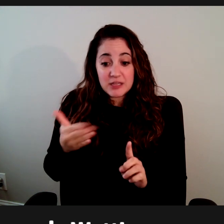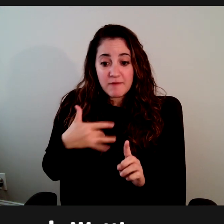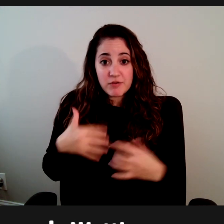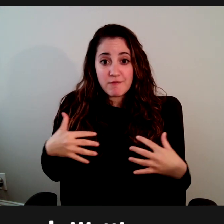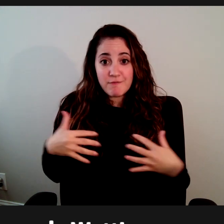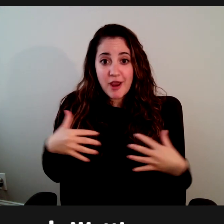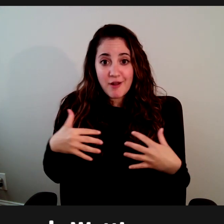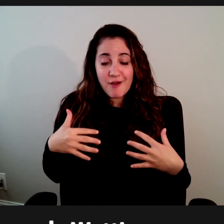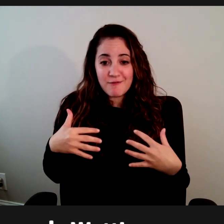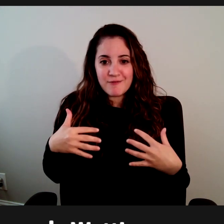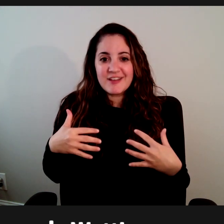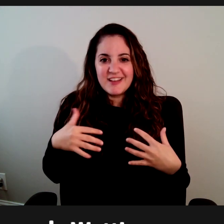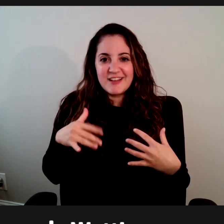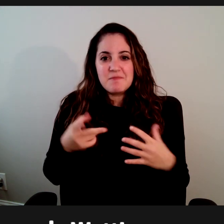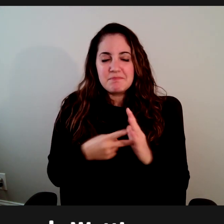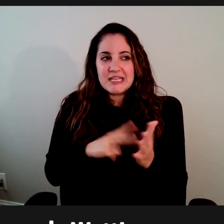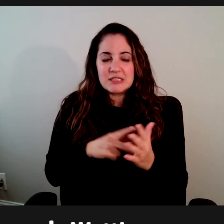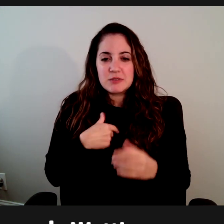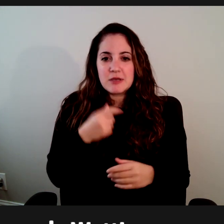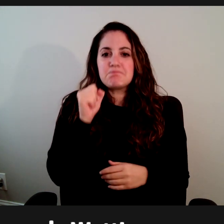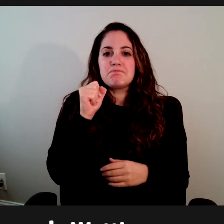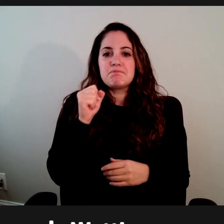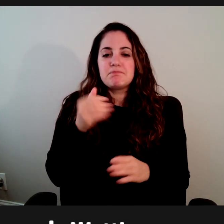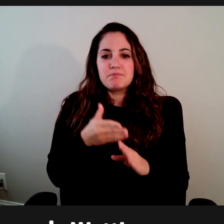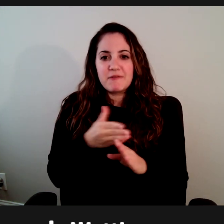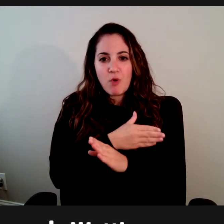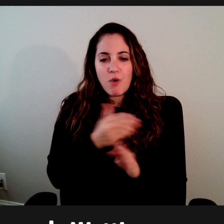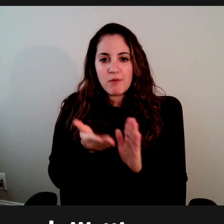the thing is that we're afraid of. Mm-hmm. I think there's something about